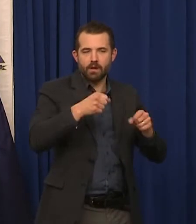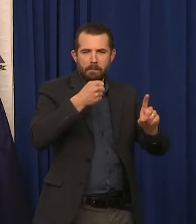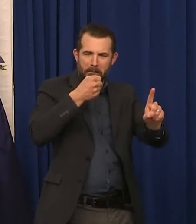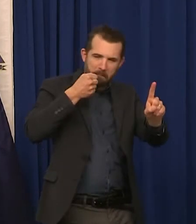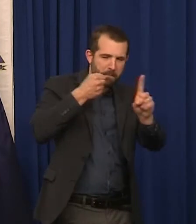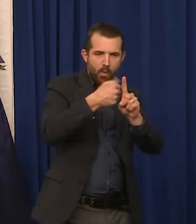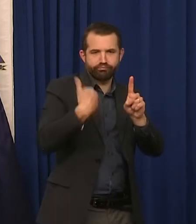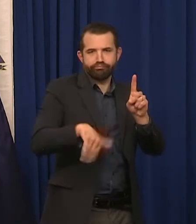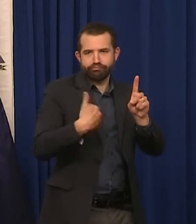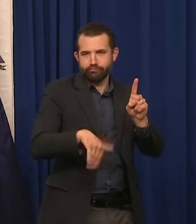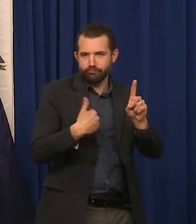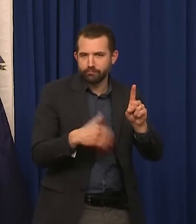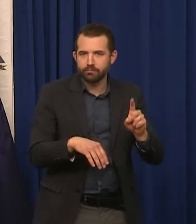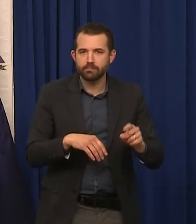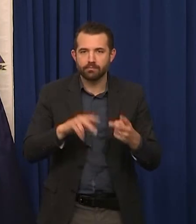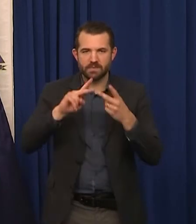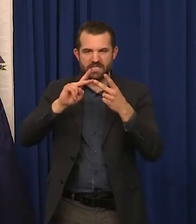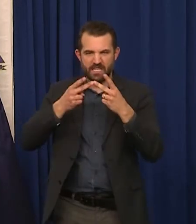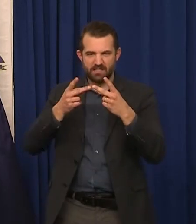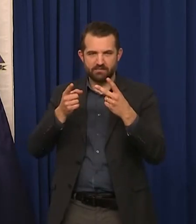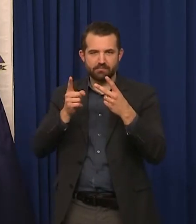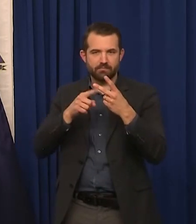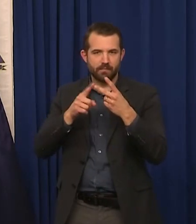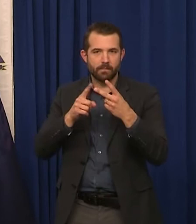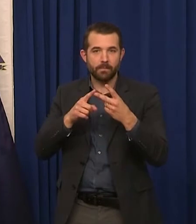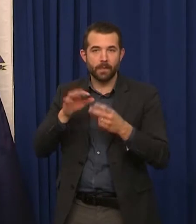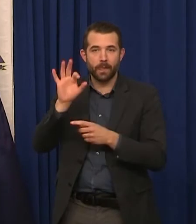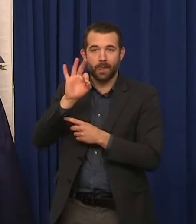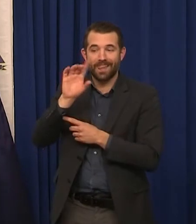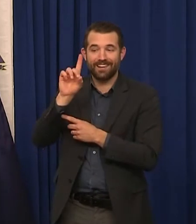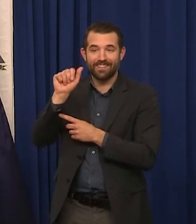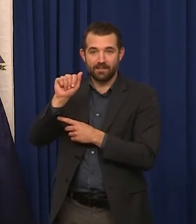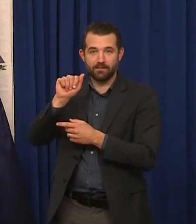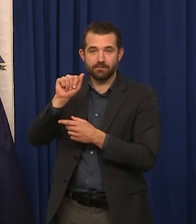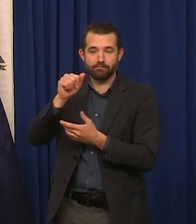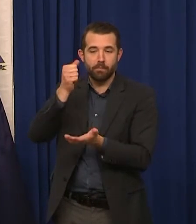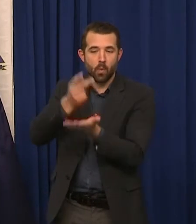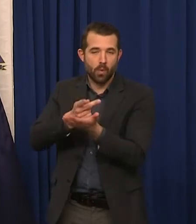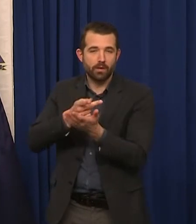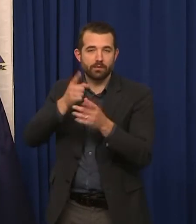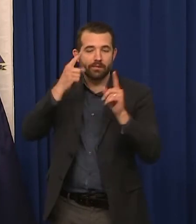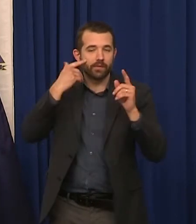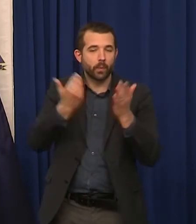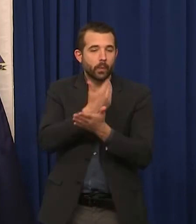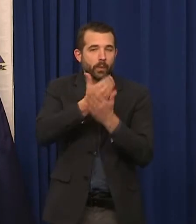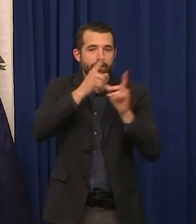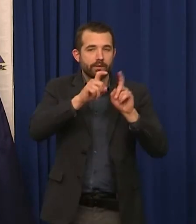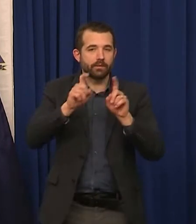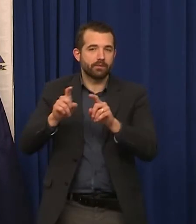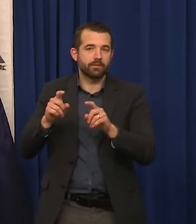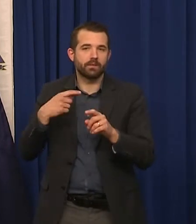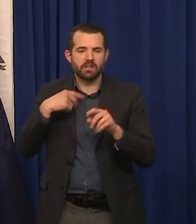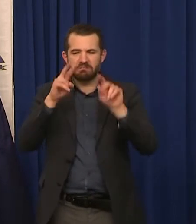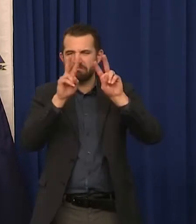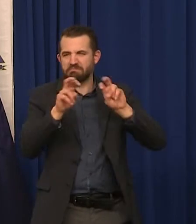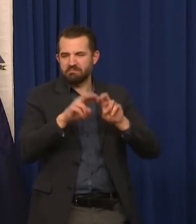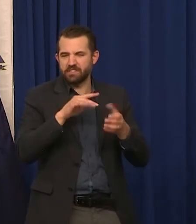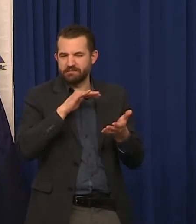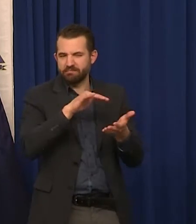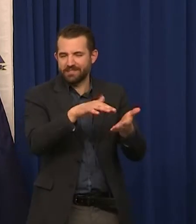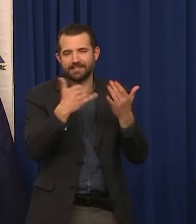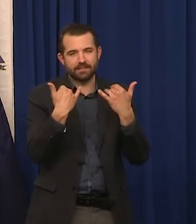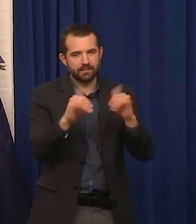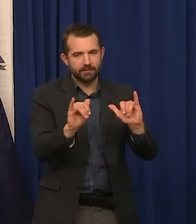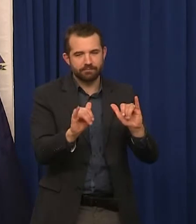then, Caitlin, your second question is around the FDA's new test. We're reviewing that test. The EUA just came out